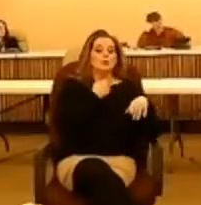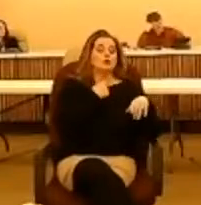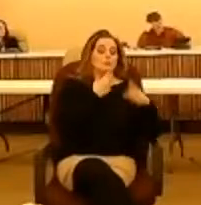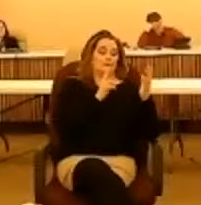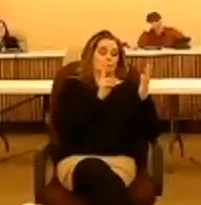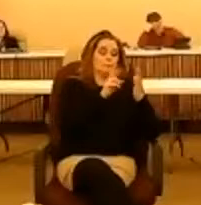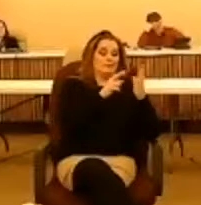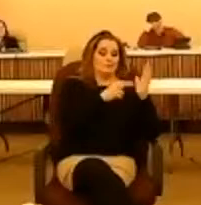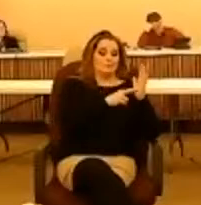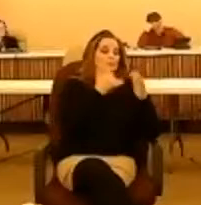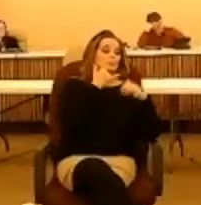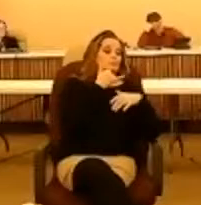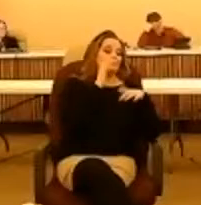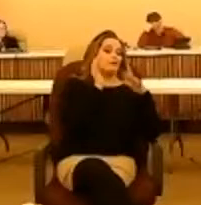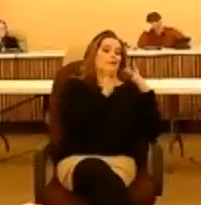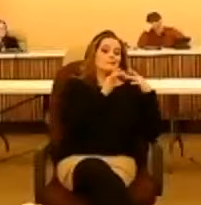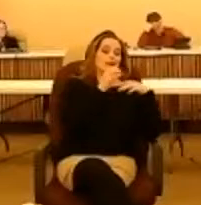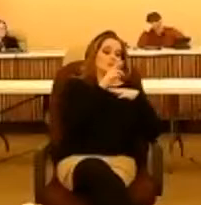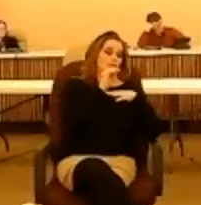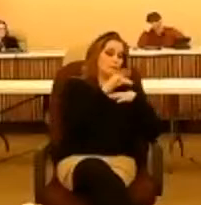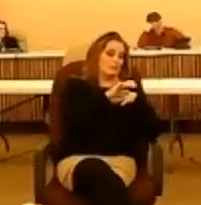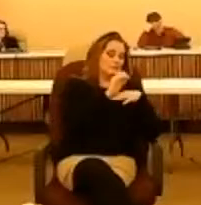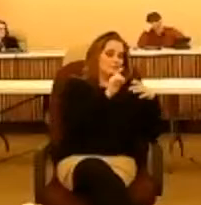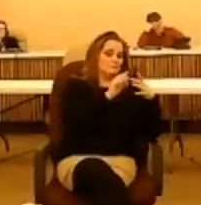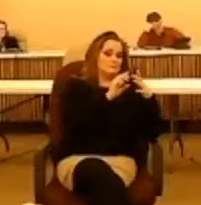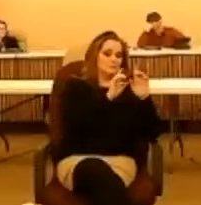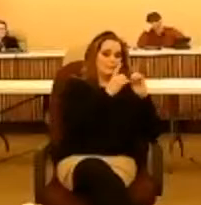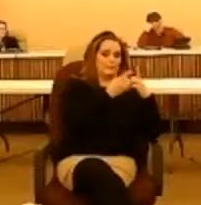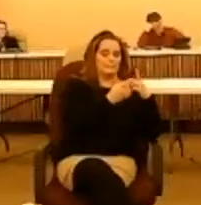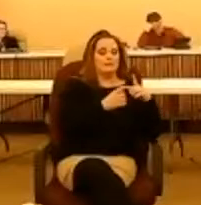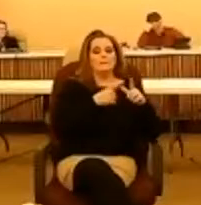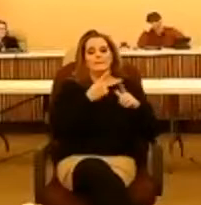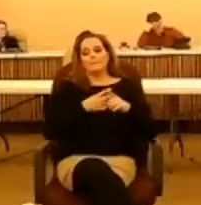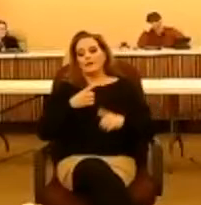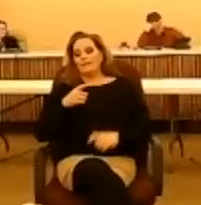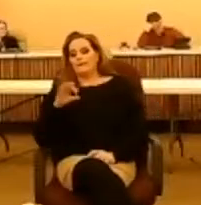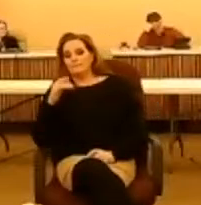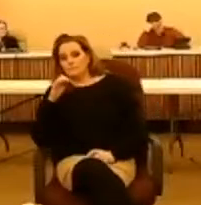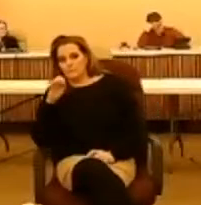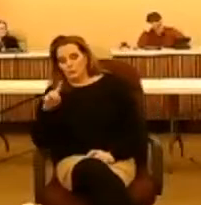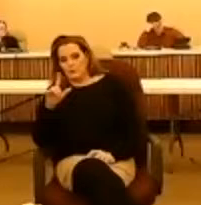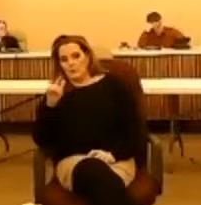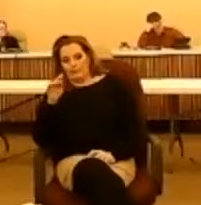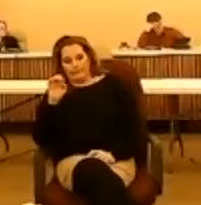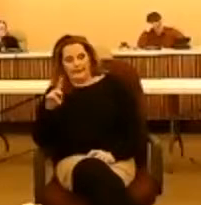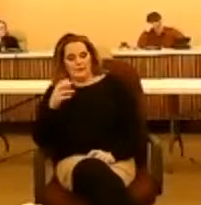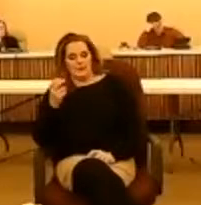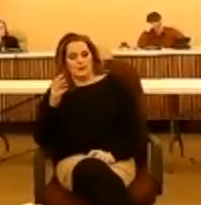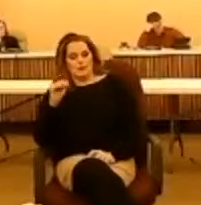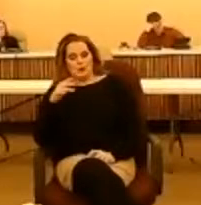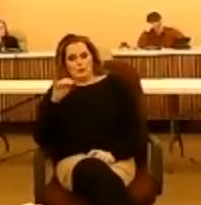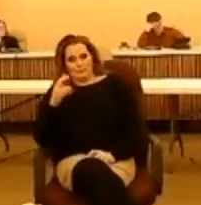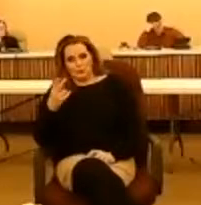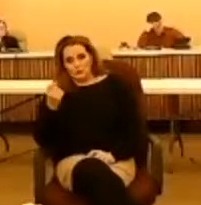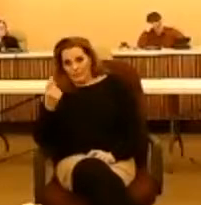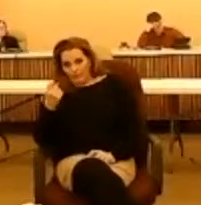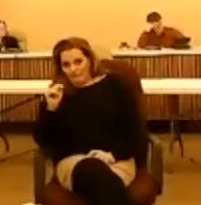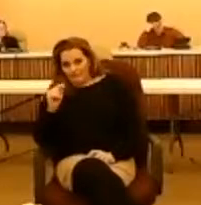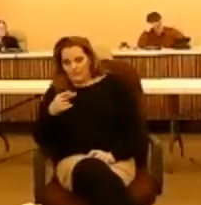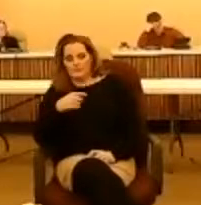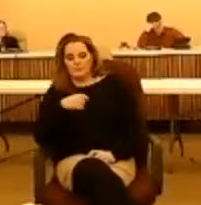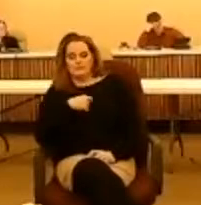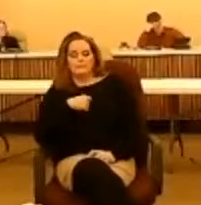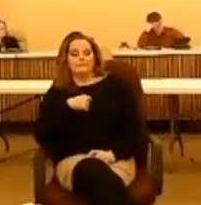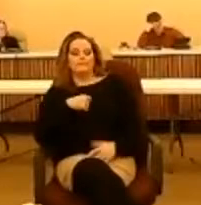department there. And then finally, Food Link will be holding their drive again on March 11th, and registration is